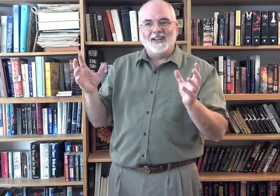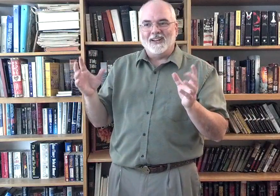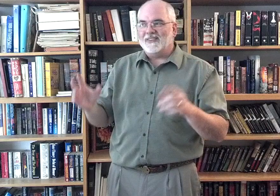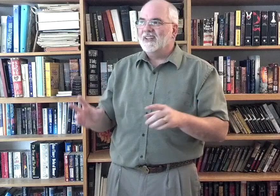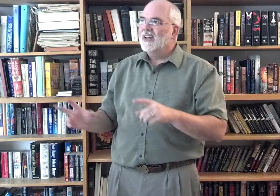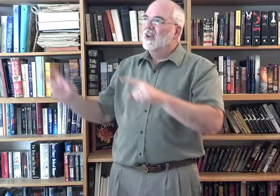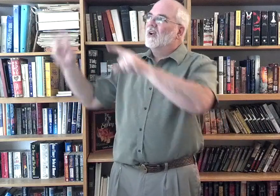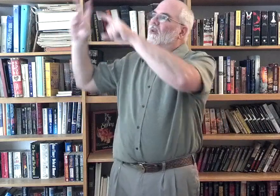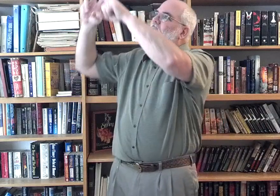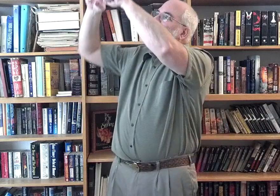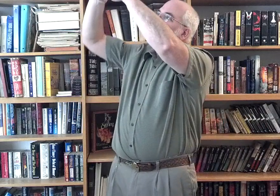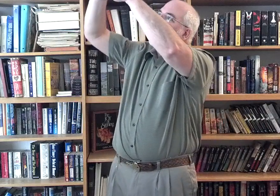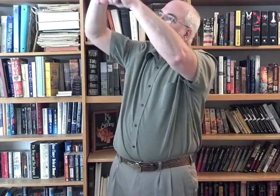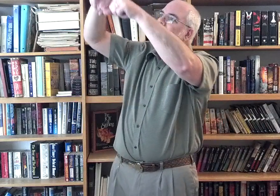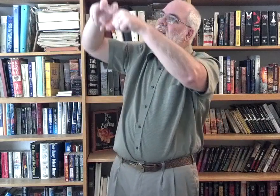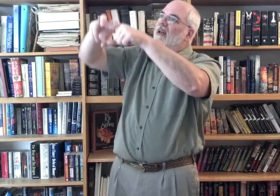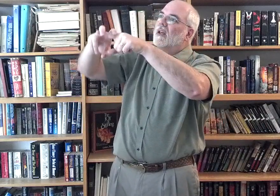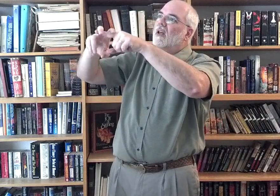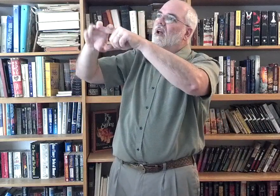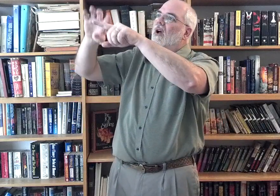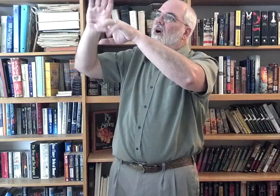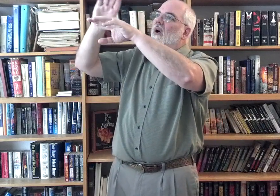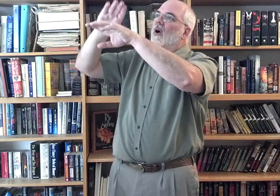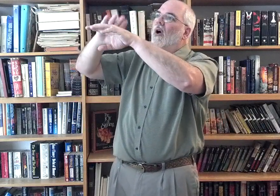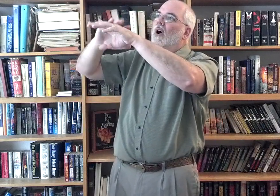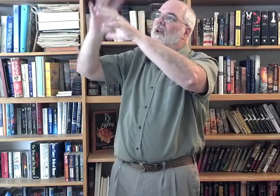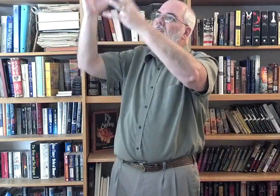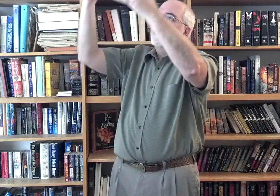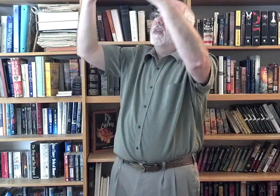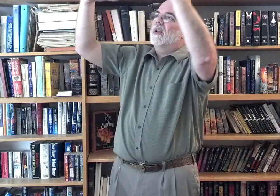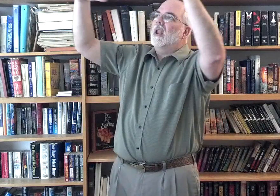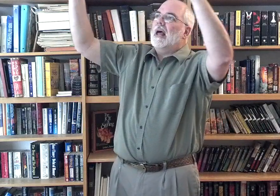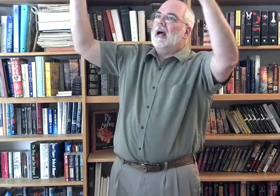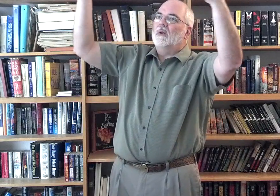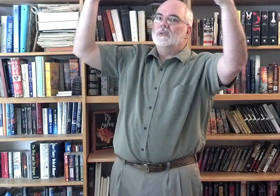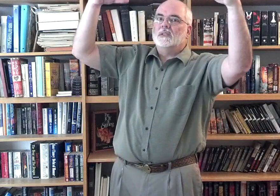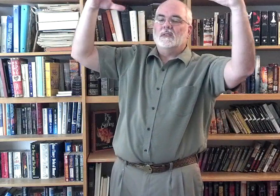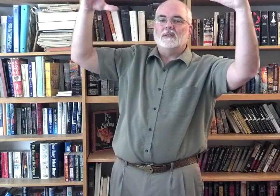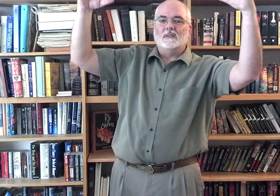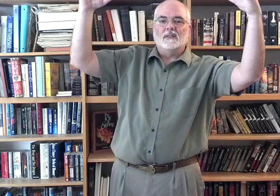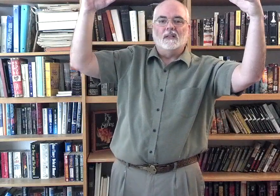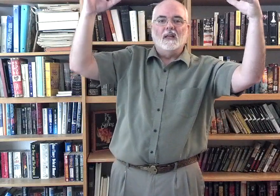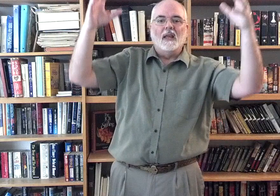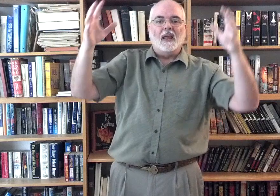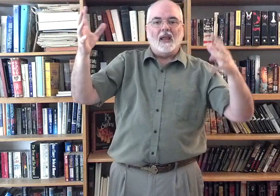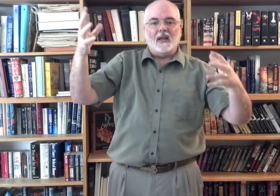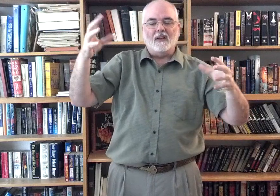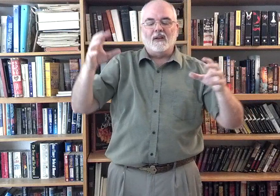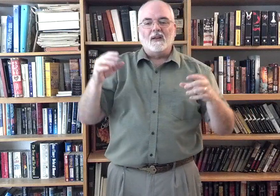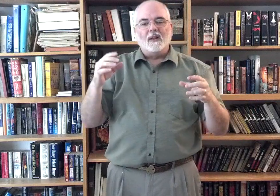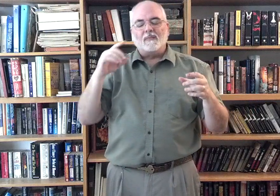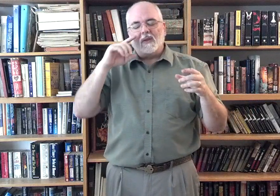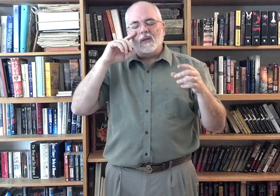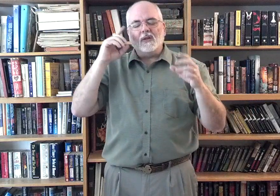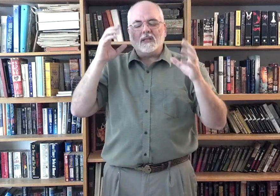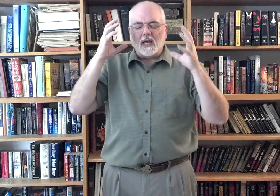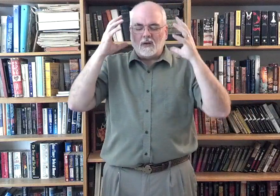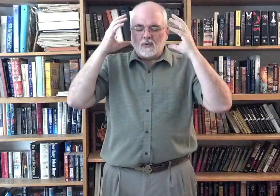lift. Riding on the clouds. And just kind of draw